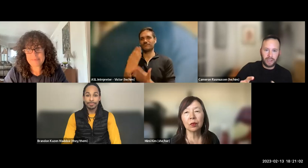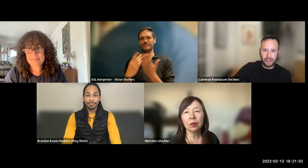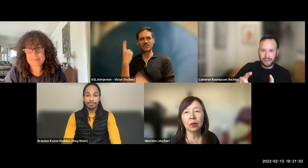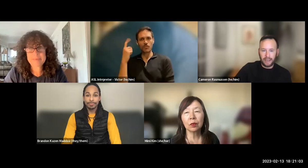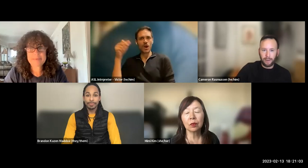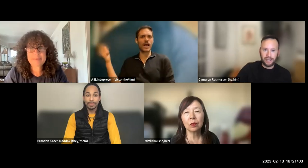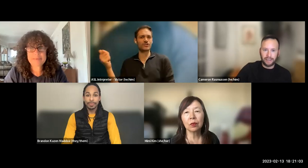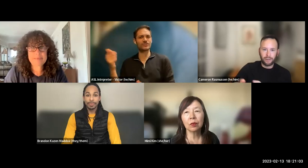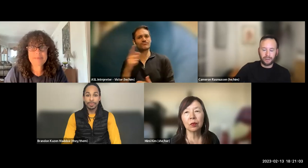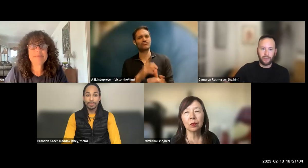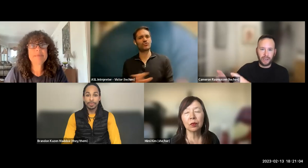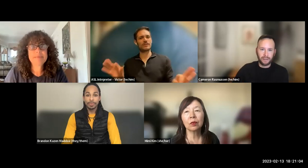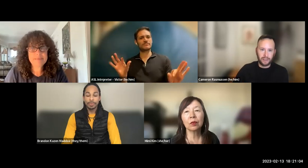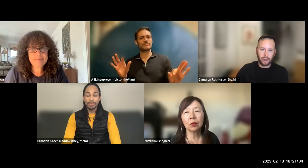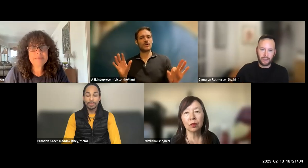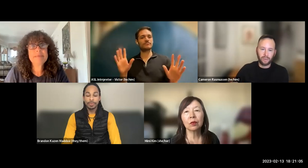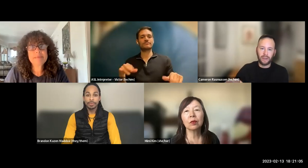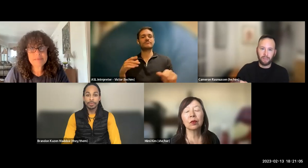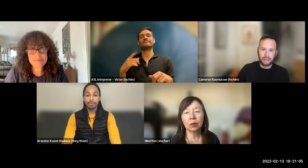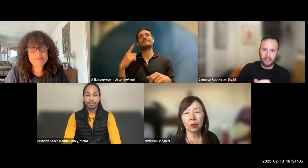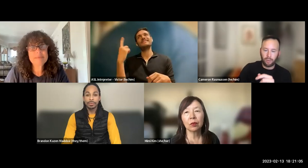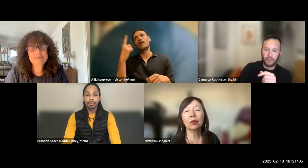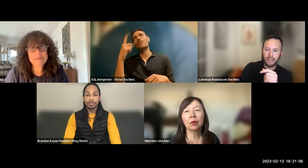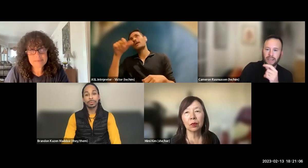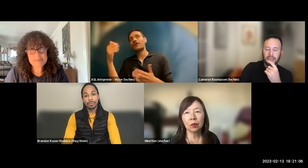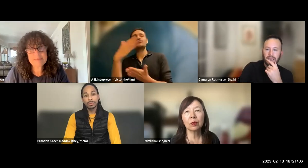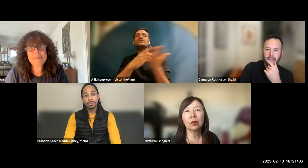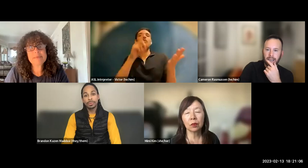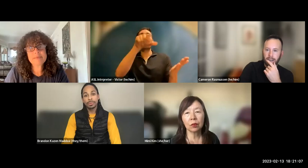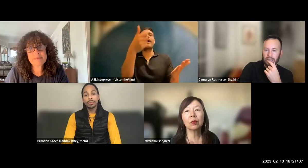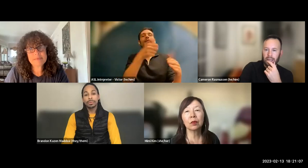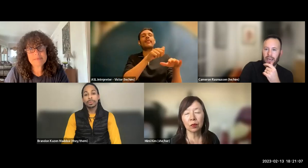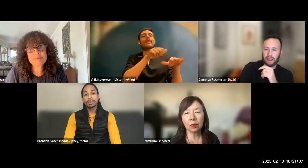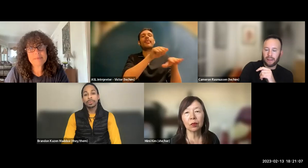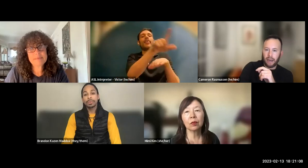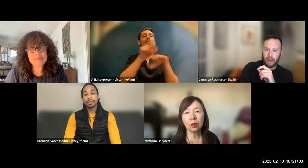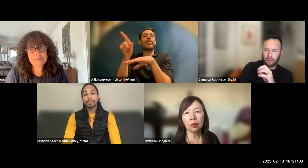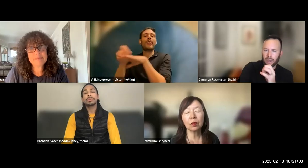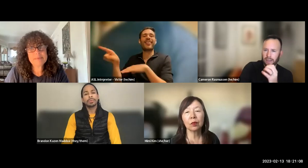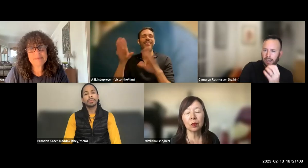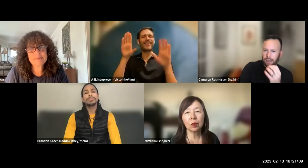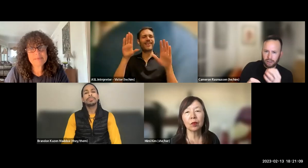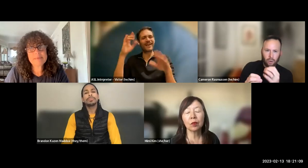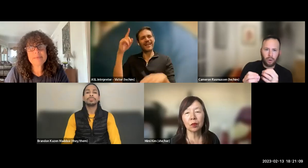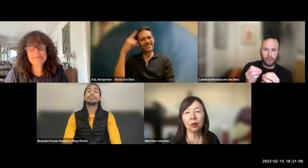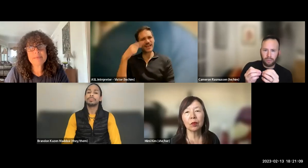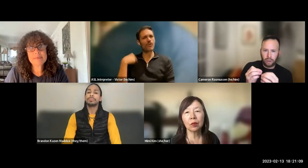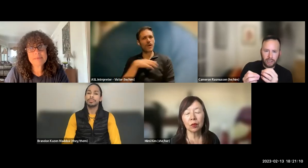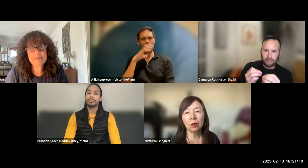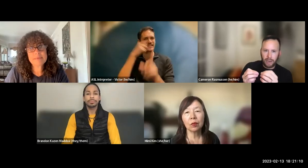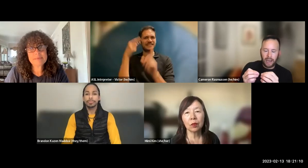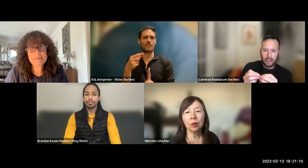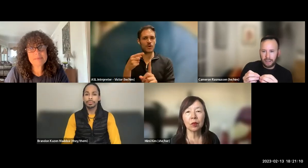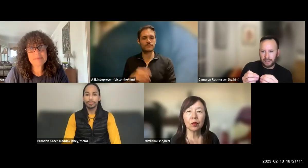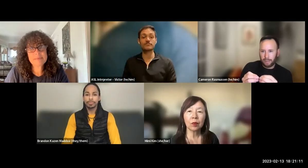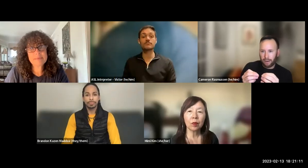just moving these same ideas to someone else and somewhere else, we are missing the point. I think that another thing that like as a core learning